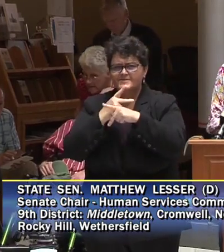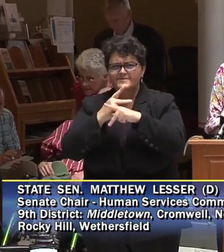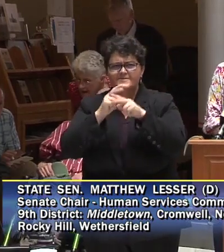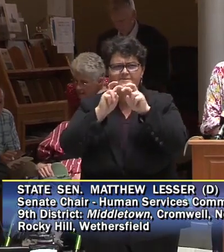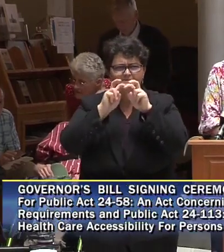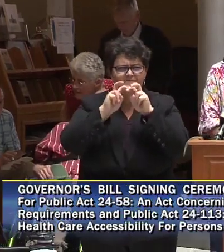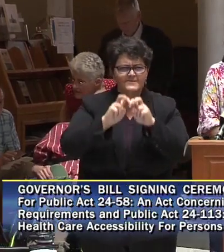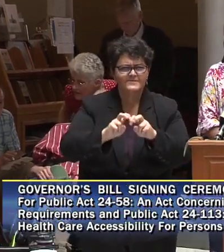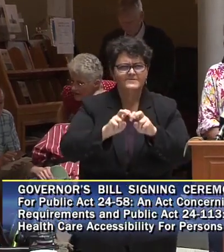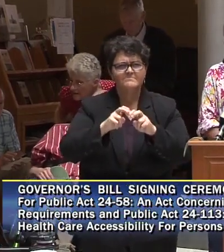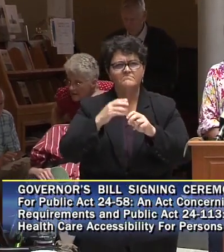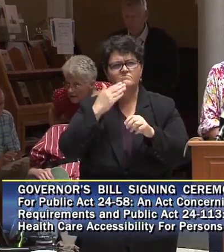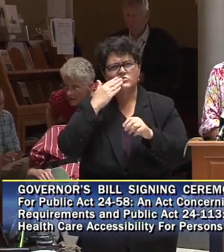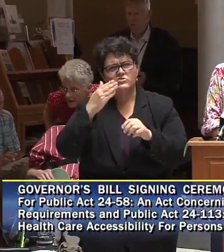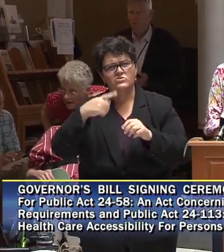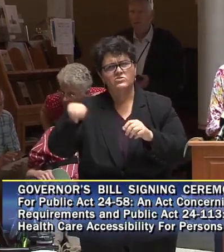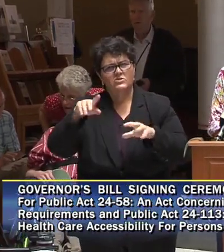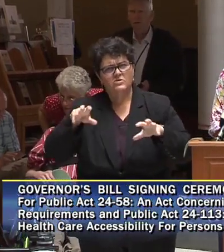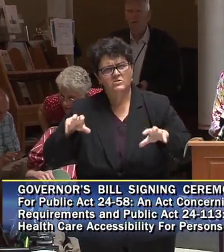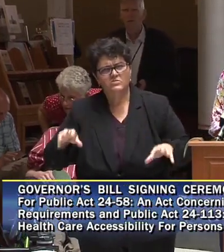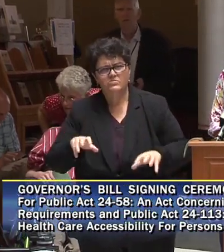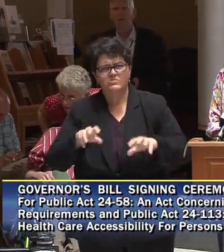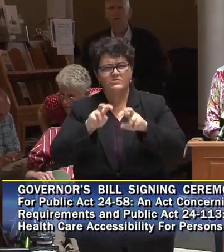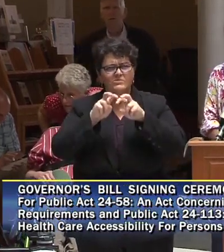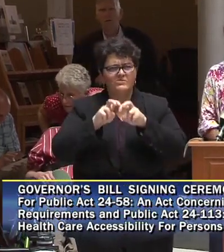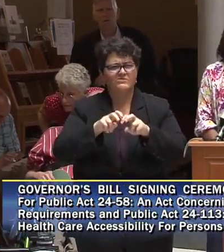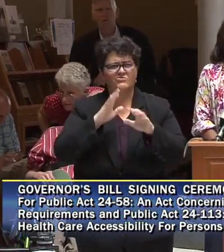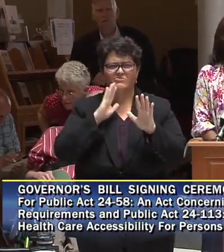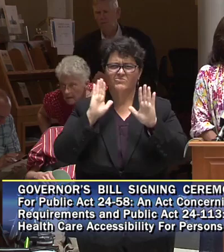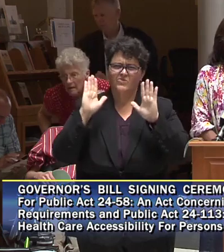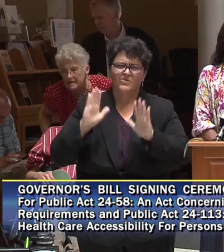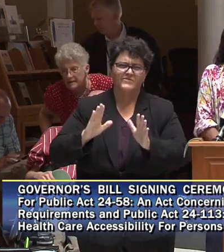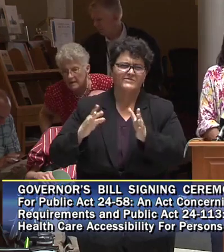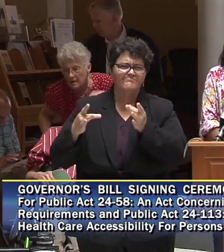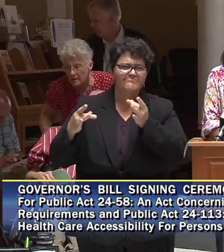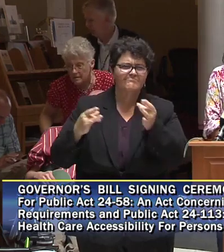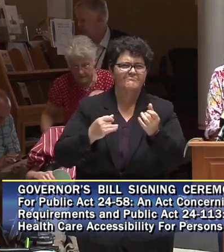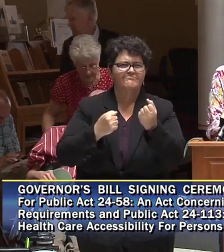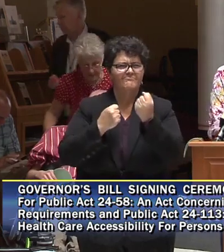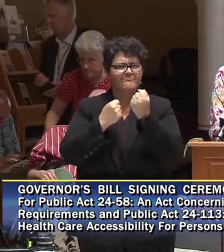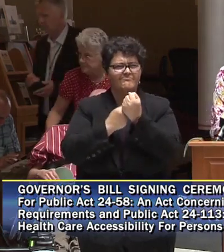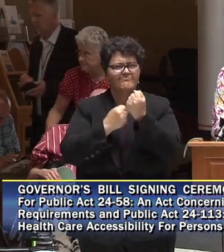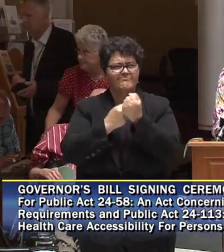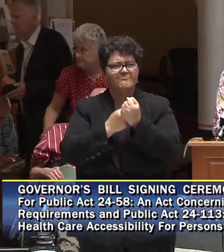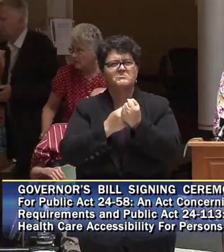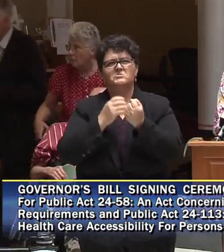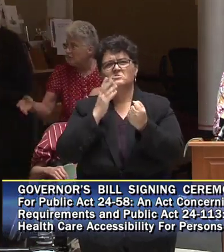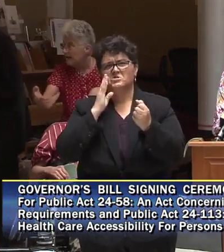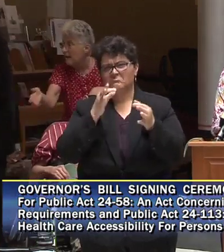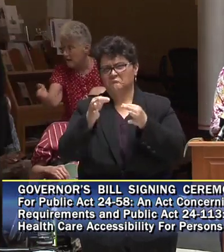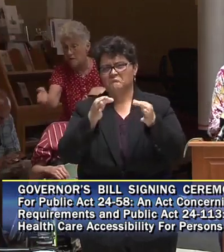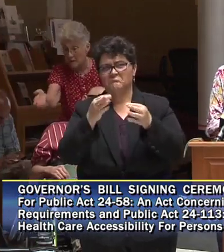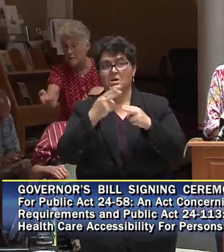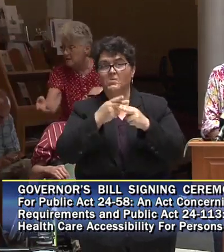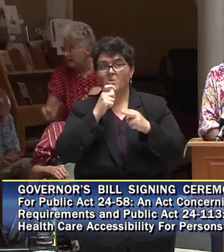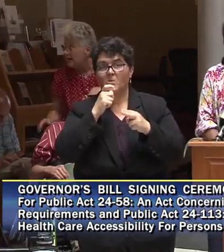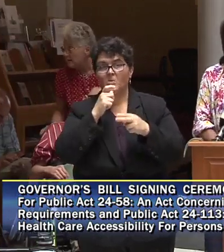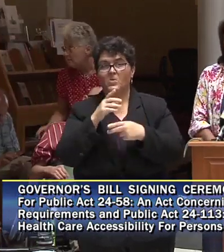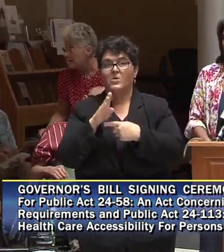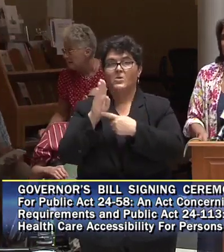work. Some incredible advocates, some of whom you're going to hear from today, but also Beverly Brakeman, who chaired the task force,